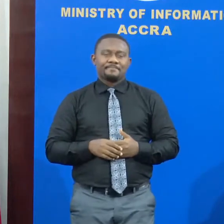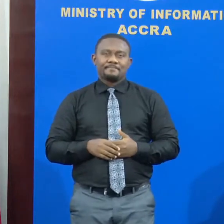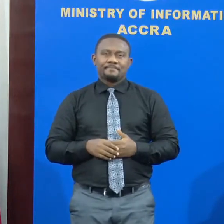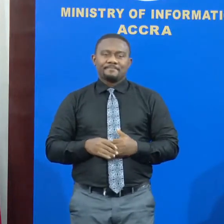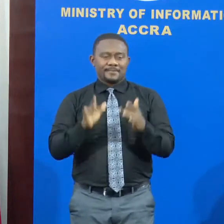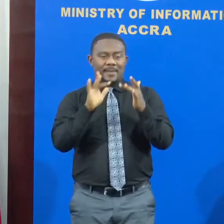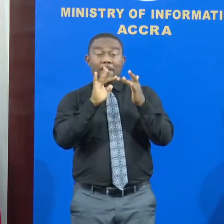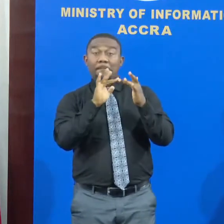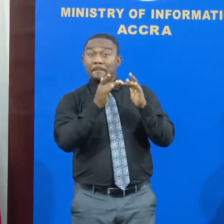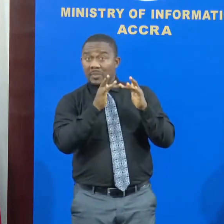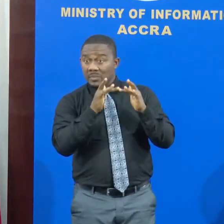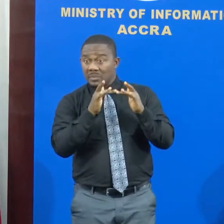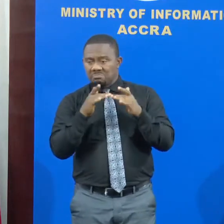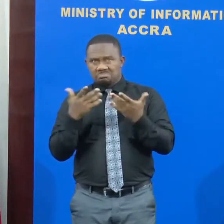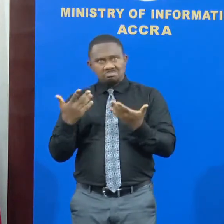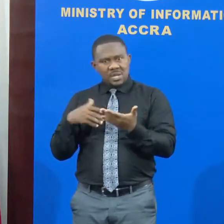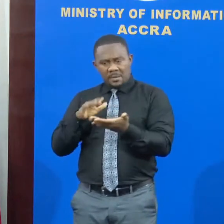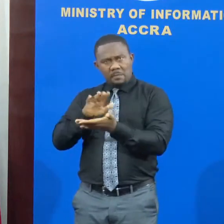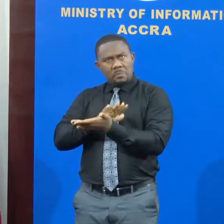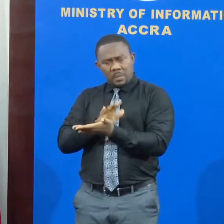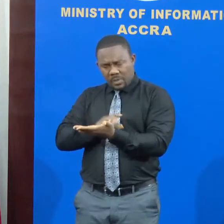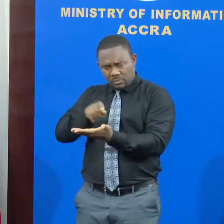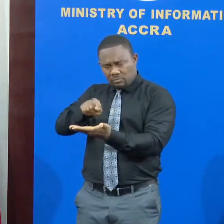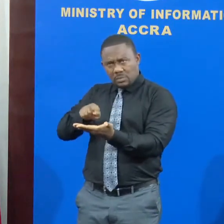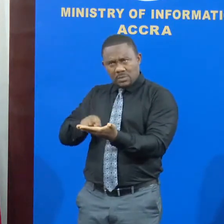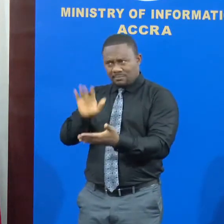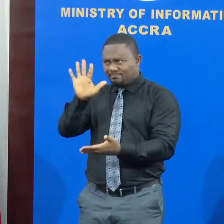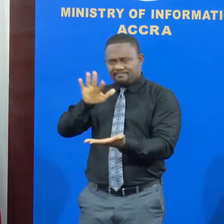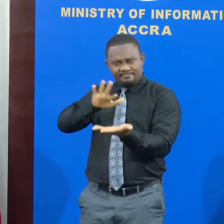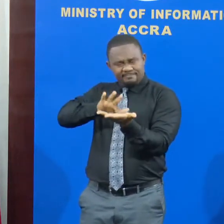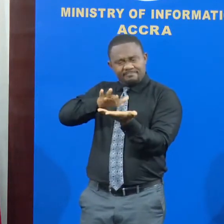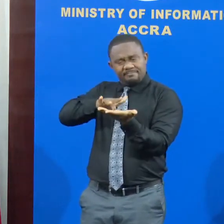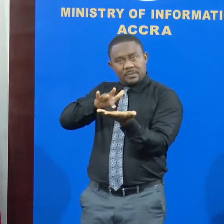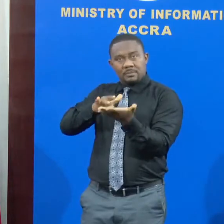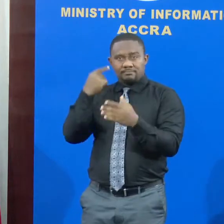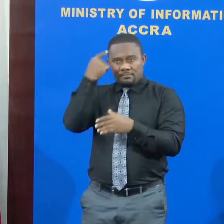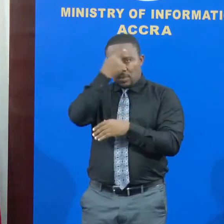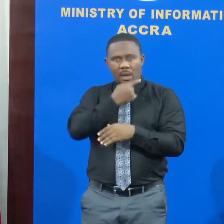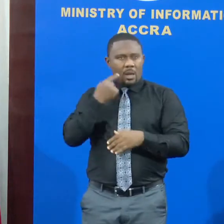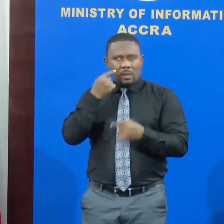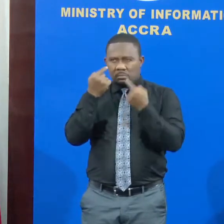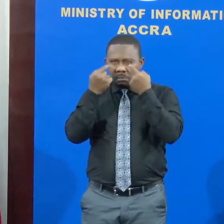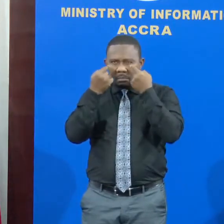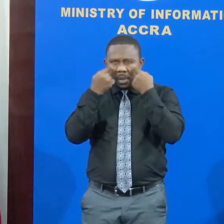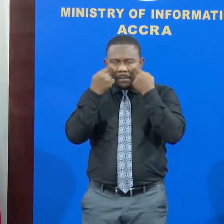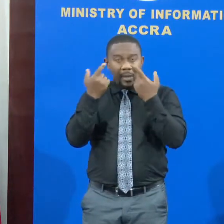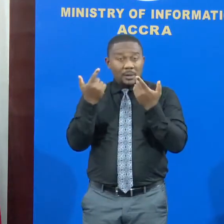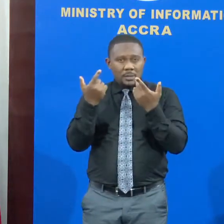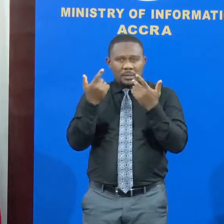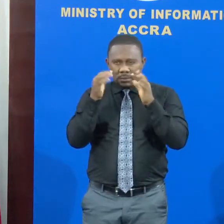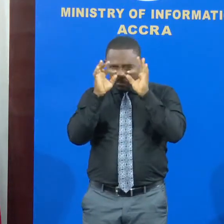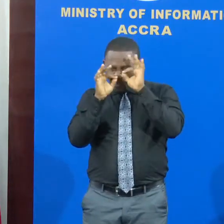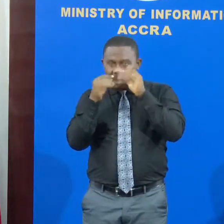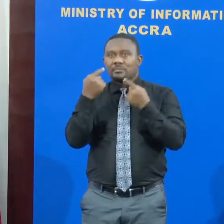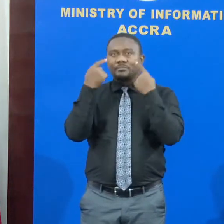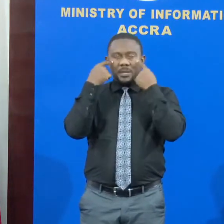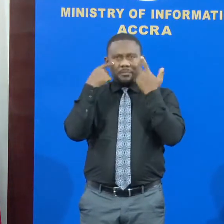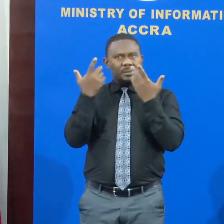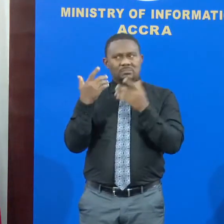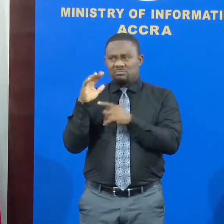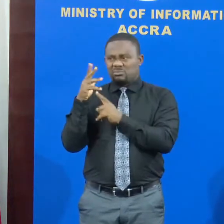and offline verification processes, fingerprint, facial, and iris, biometrics that are